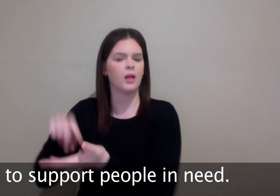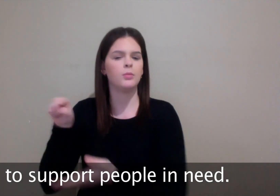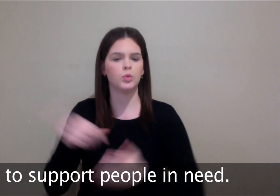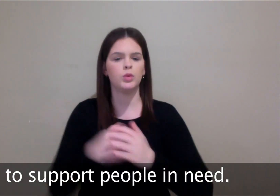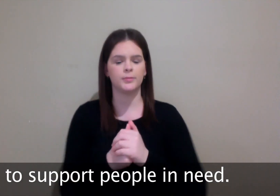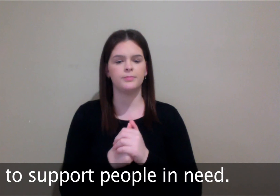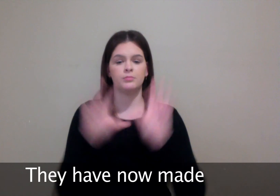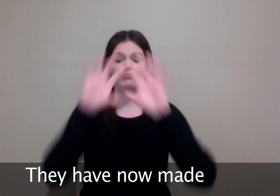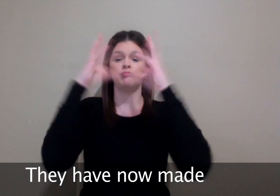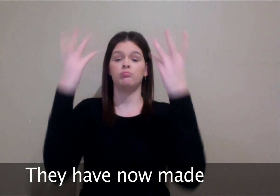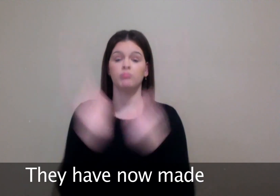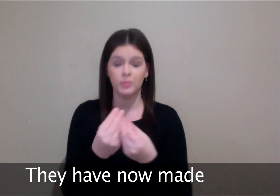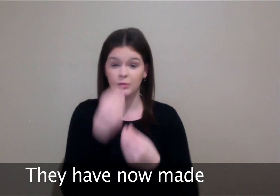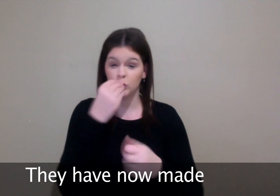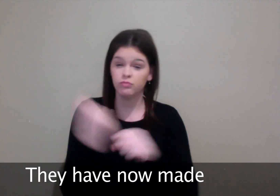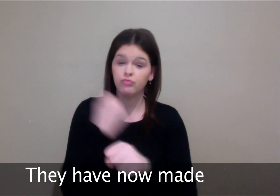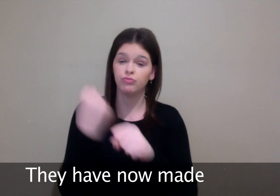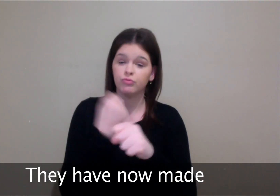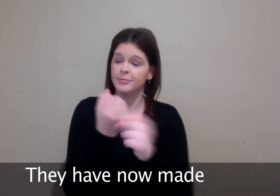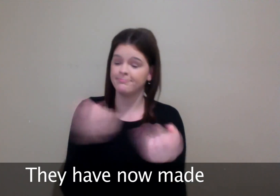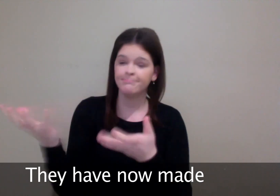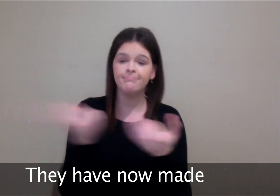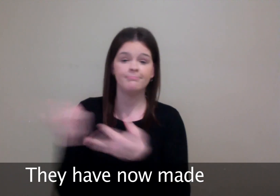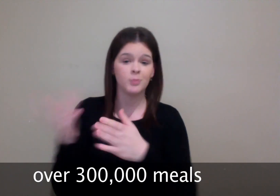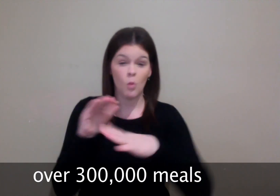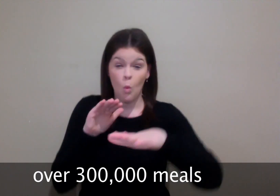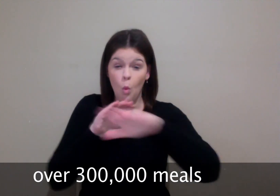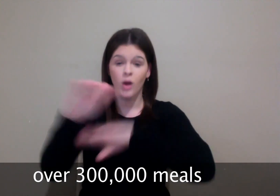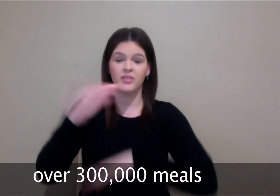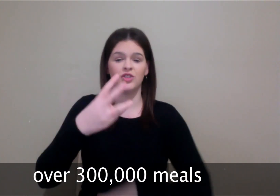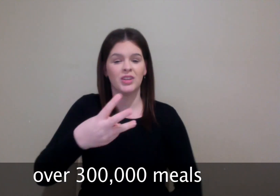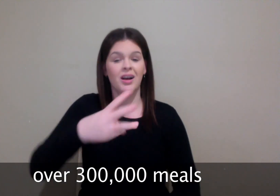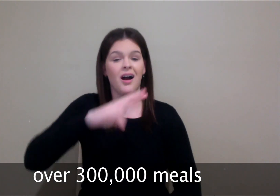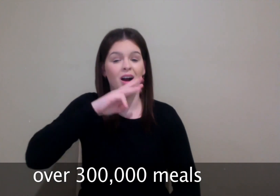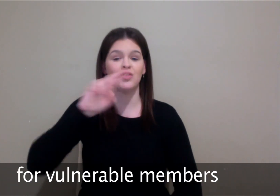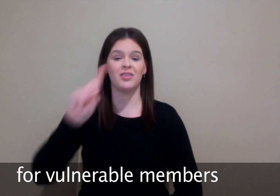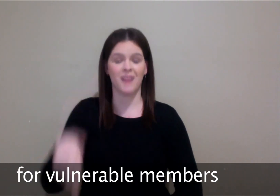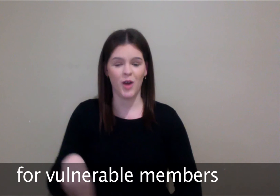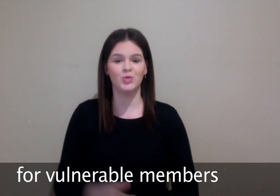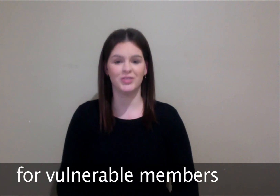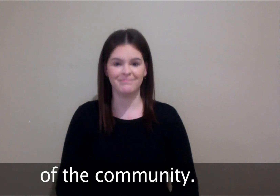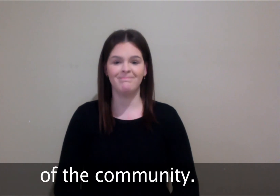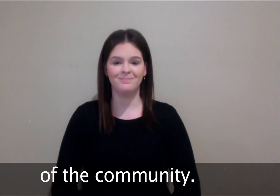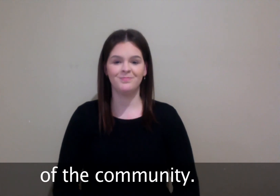need. They have now made over 300,000 meals for vulnerable members of the community.